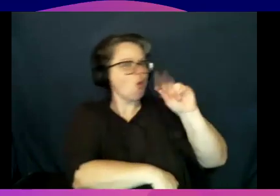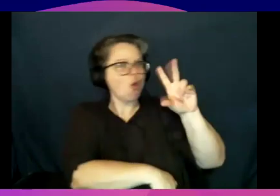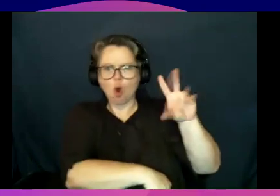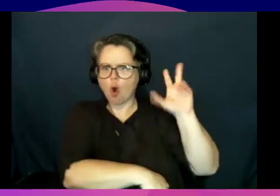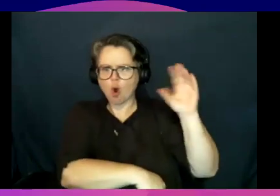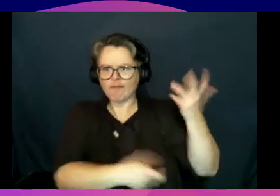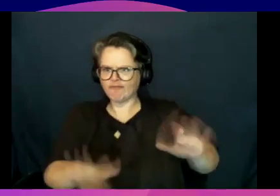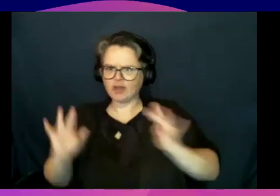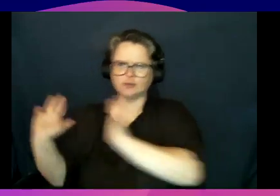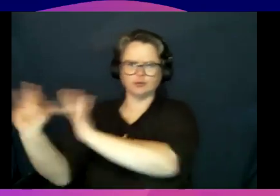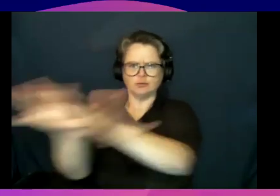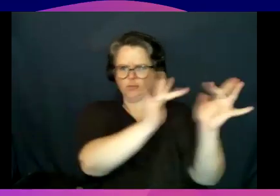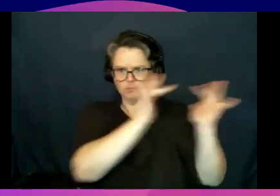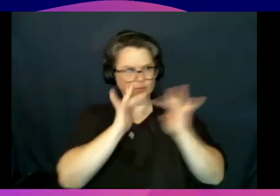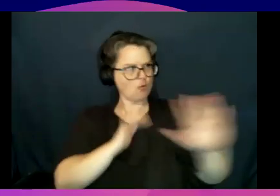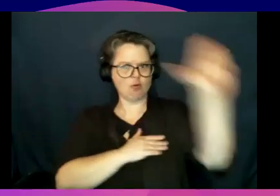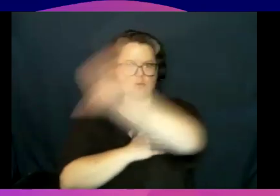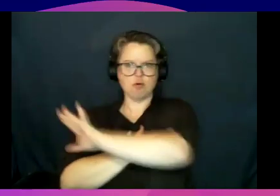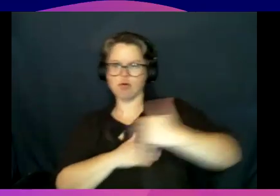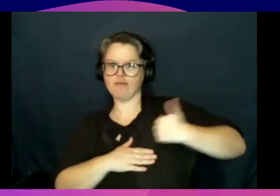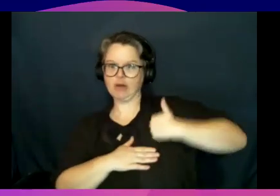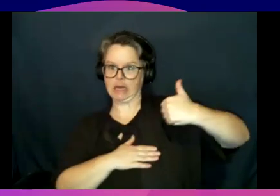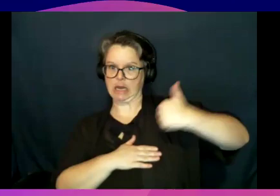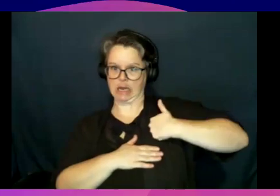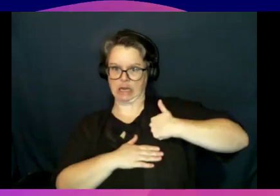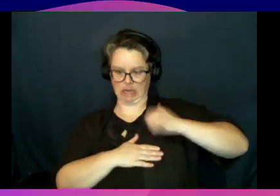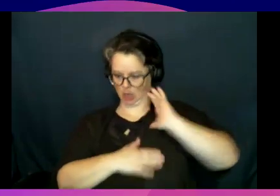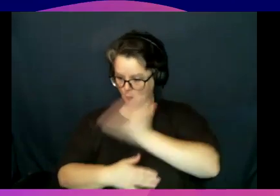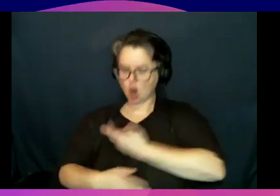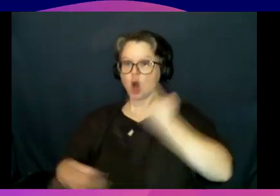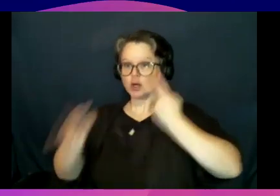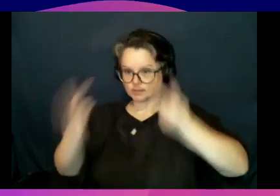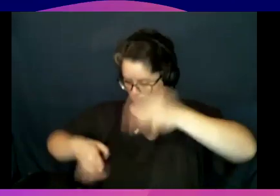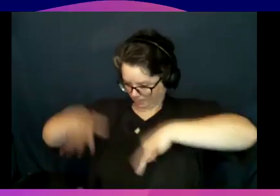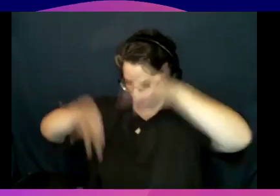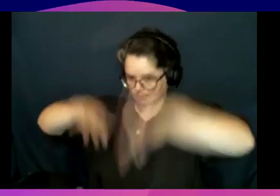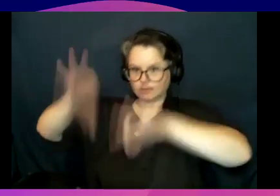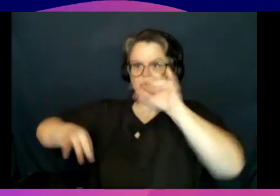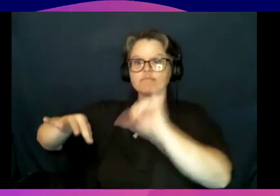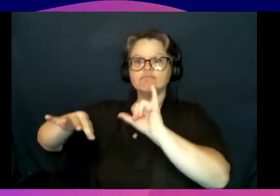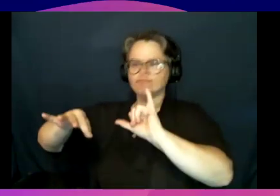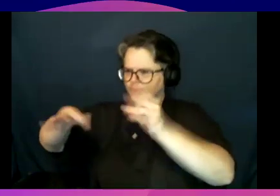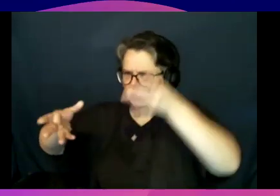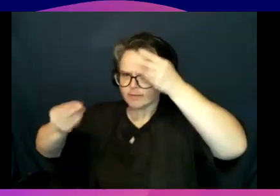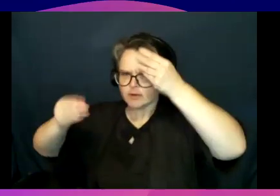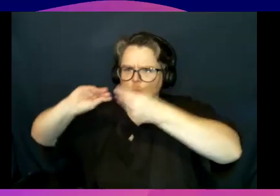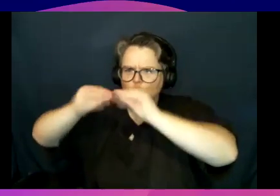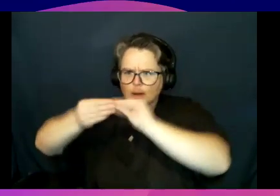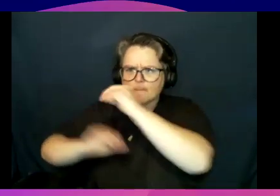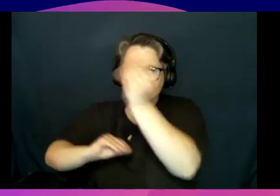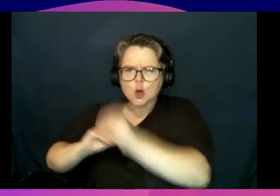collection strategies that actually pull data together across the sector so that we can see in numbers what this work looks